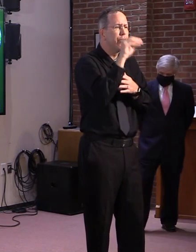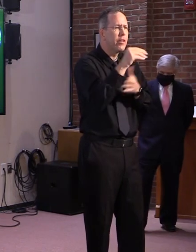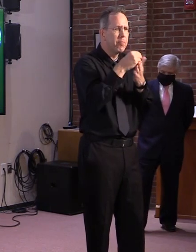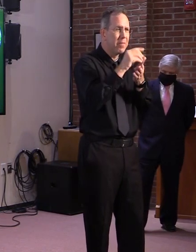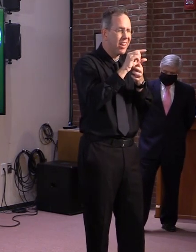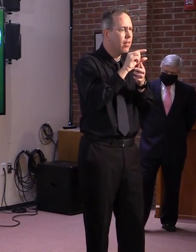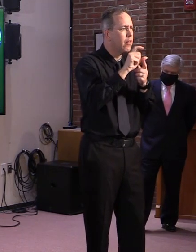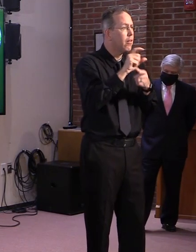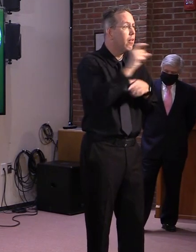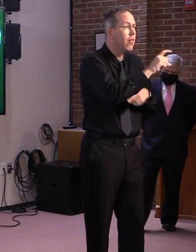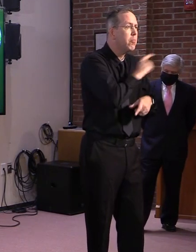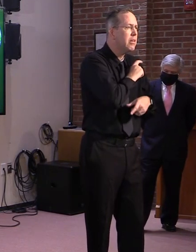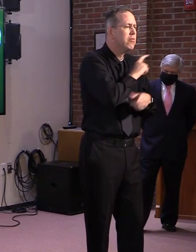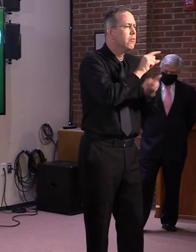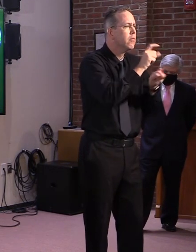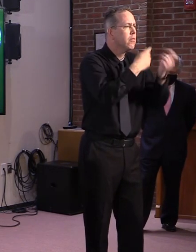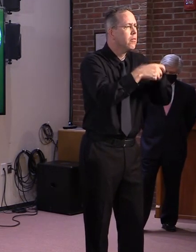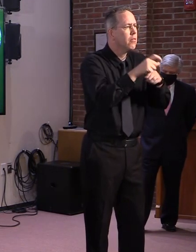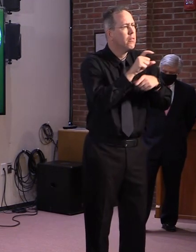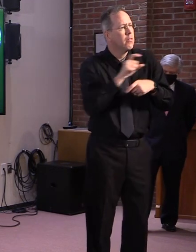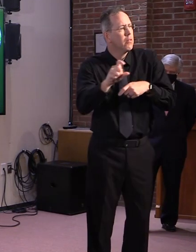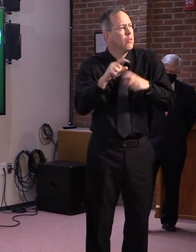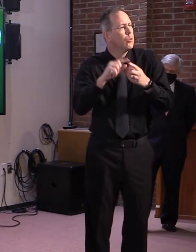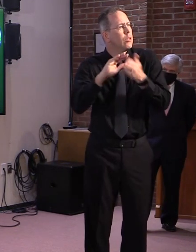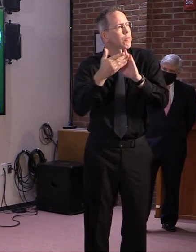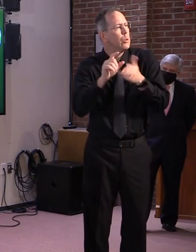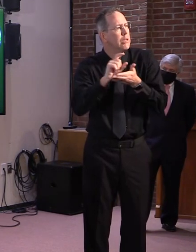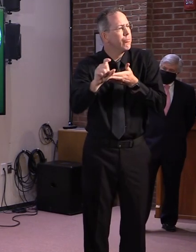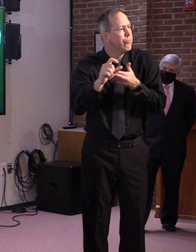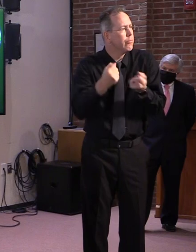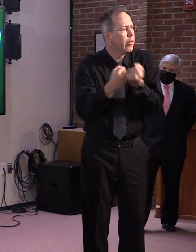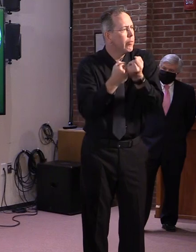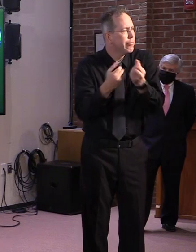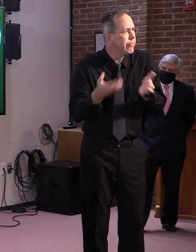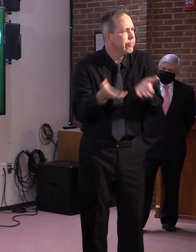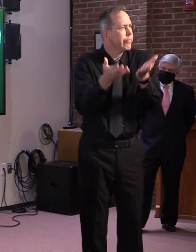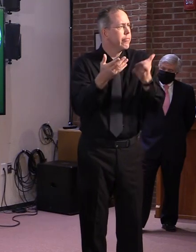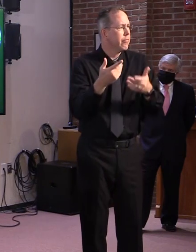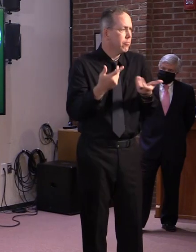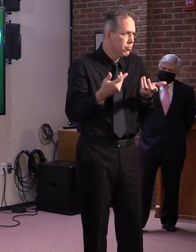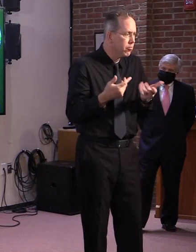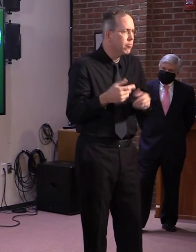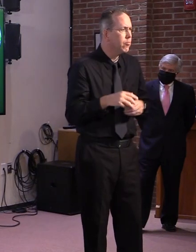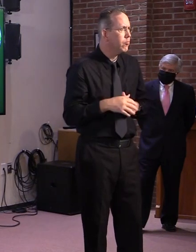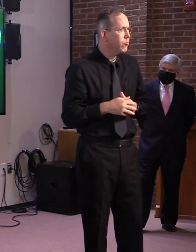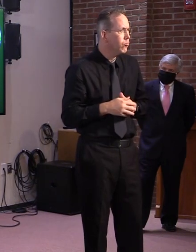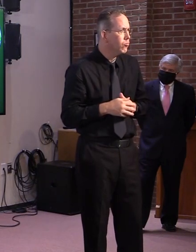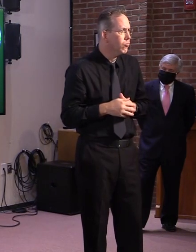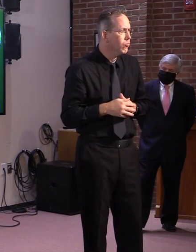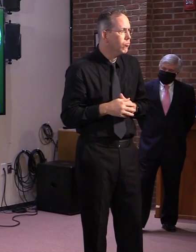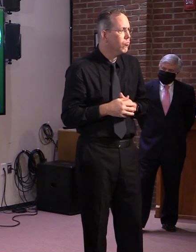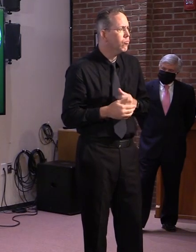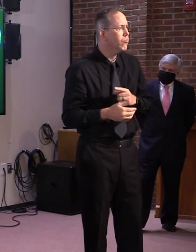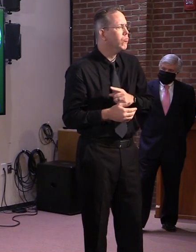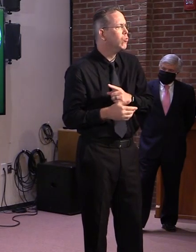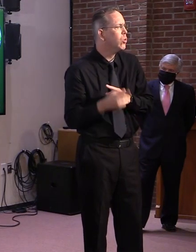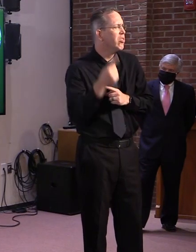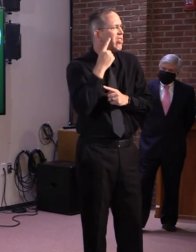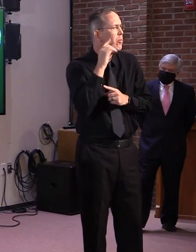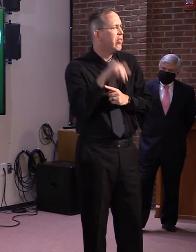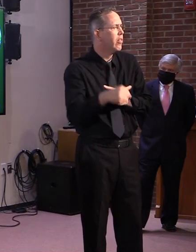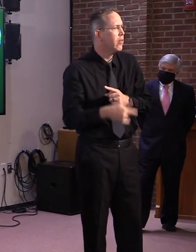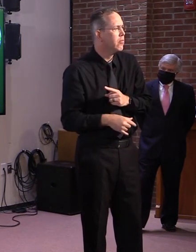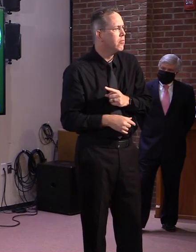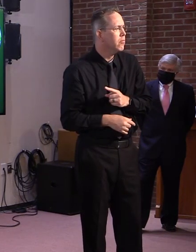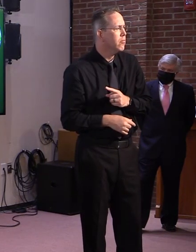there who believe that you're sort of past that point as a society, that the only real way to address racial injustice and police abuse is